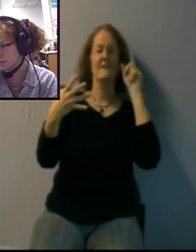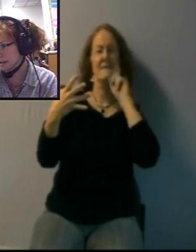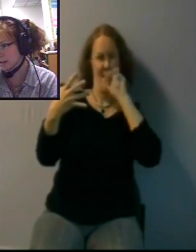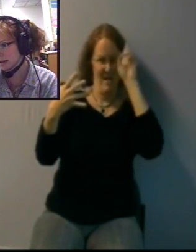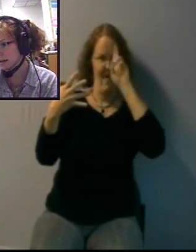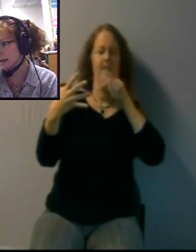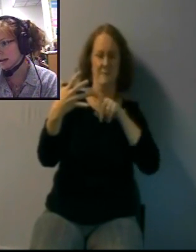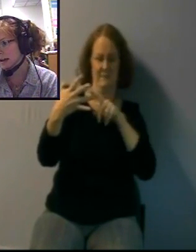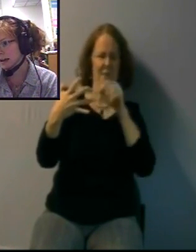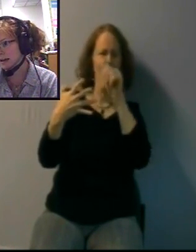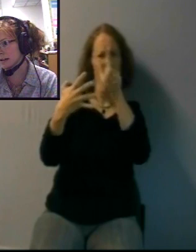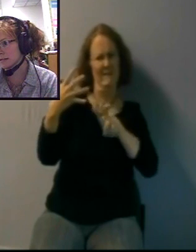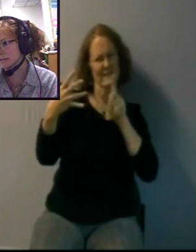factory, and